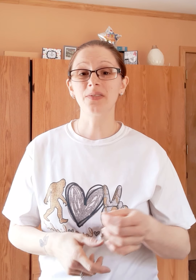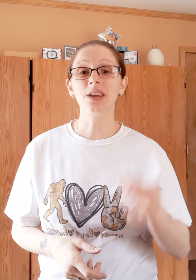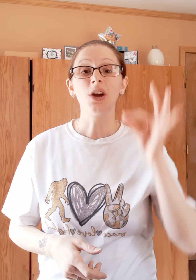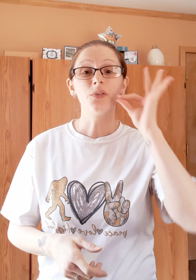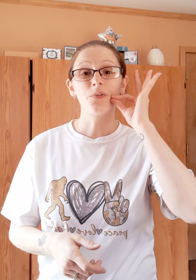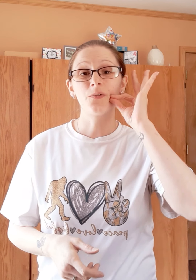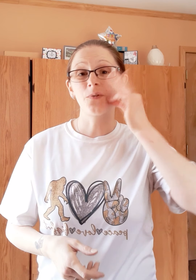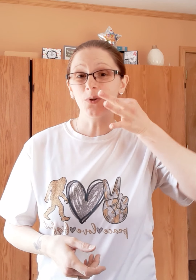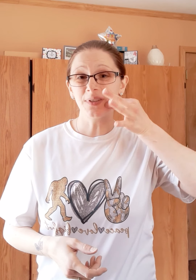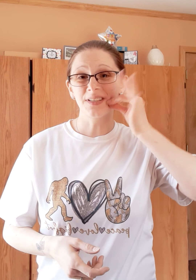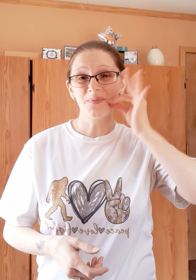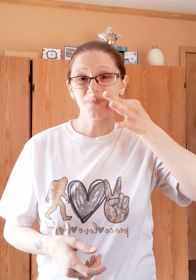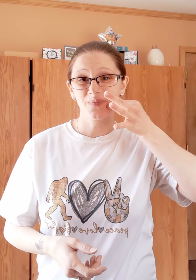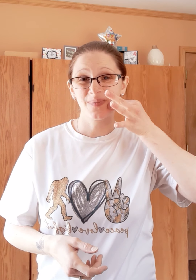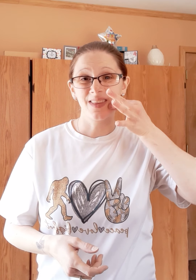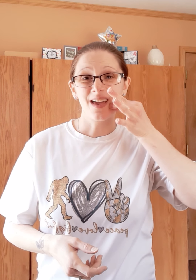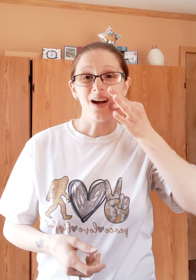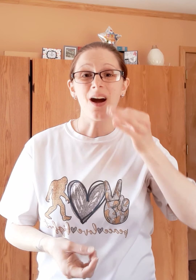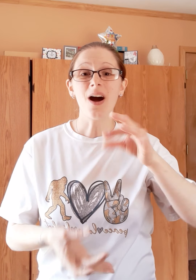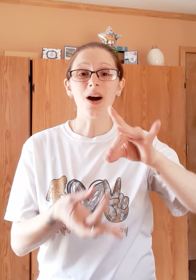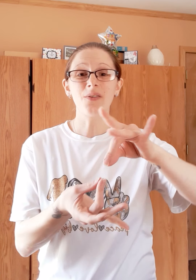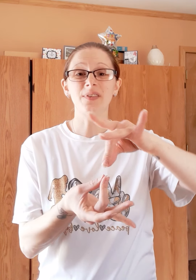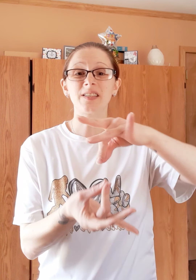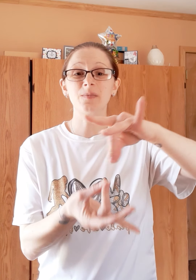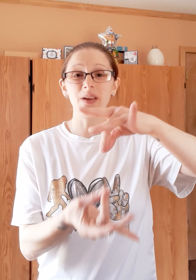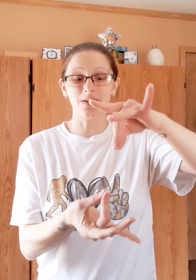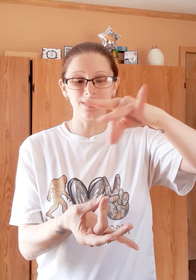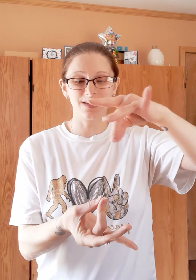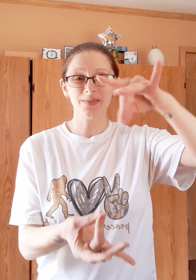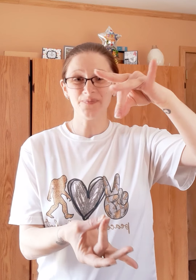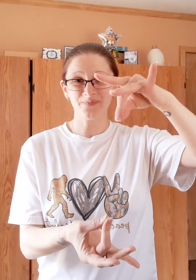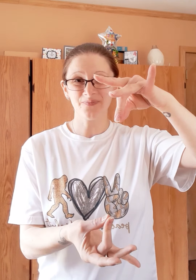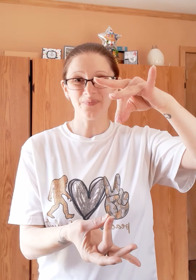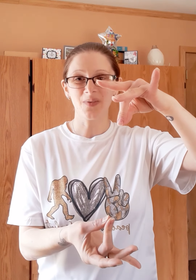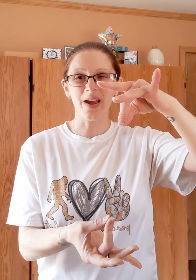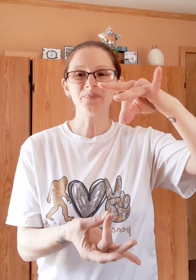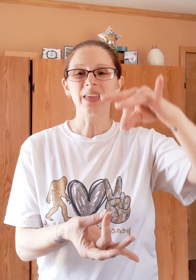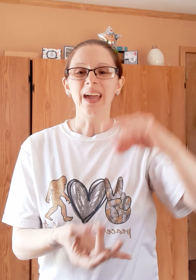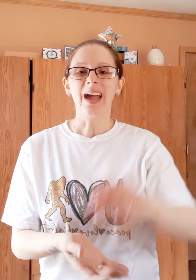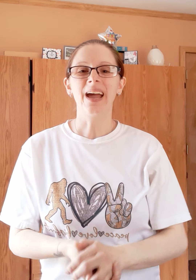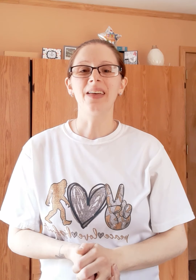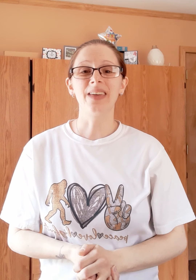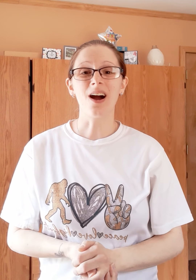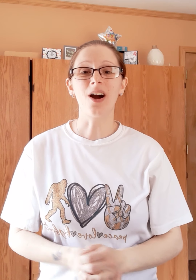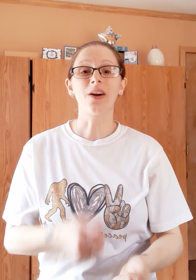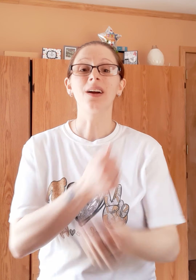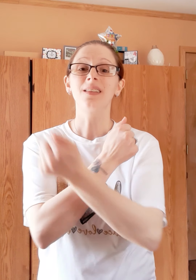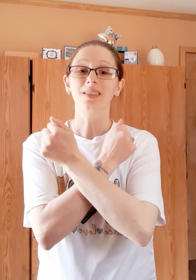the fruit of the Spirit, right? They are